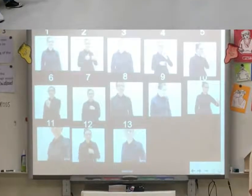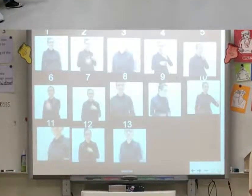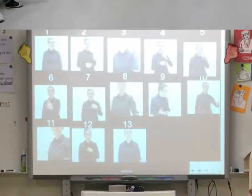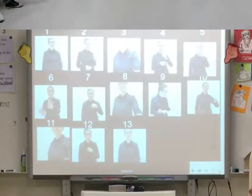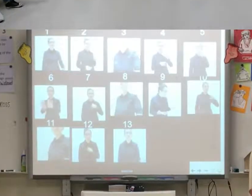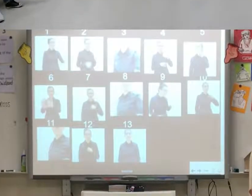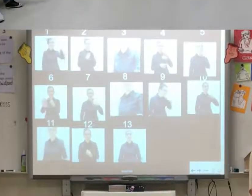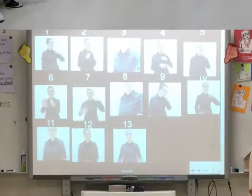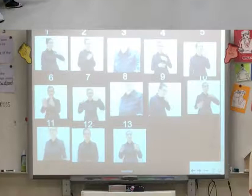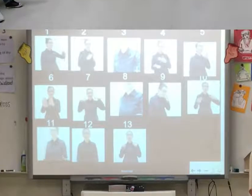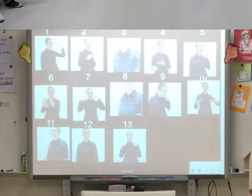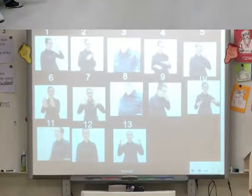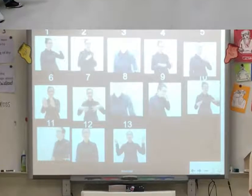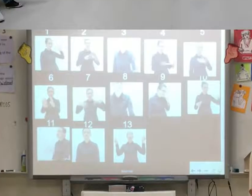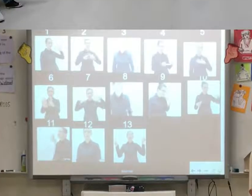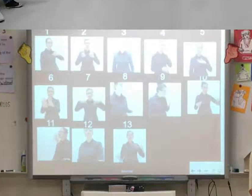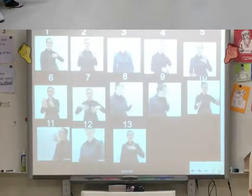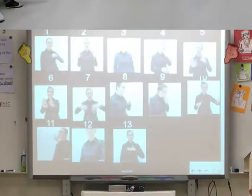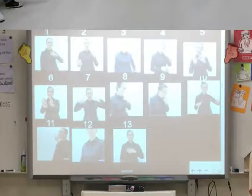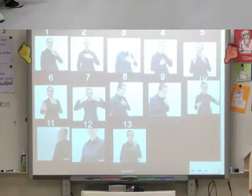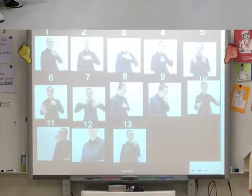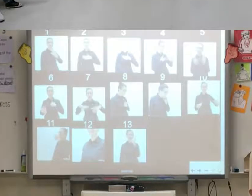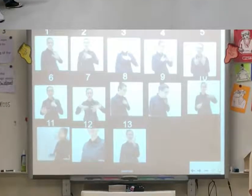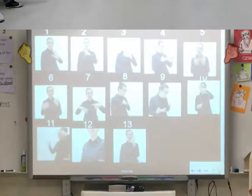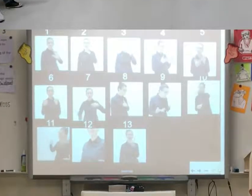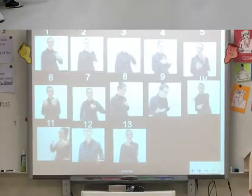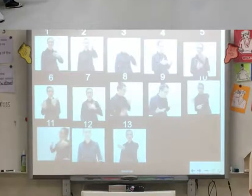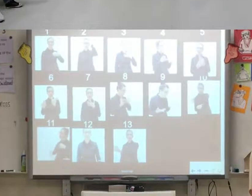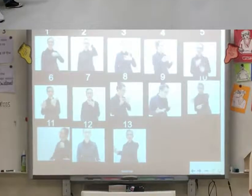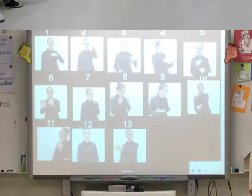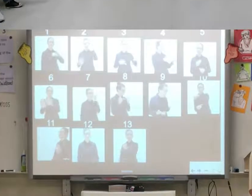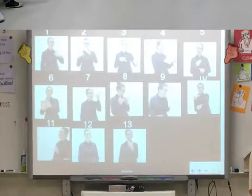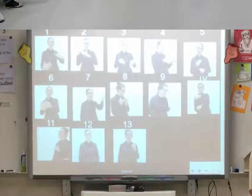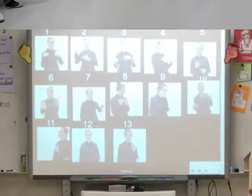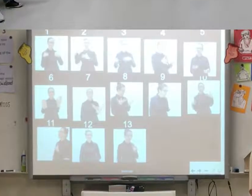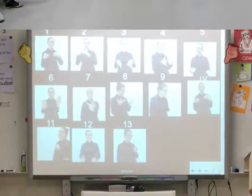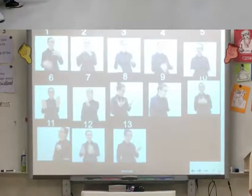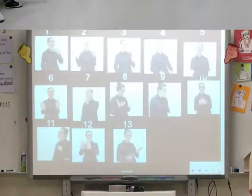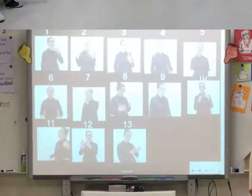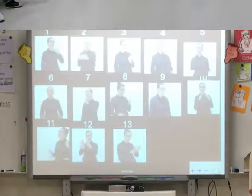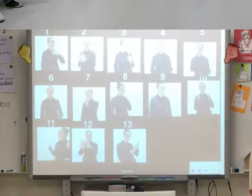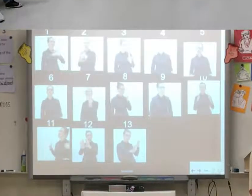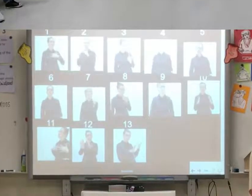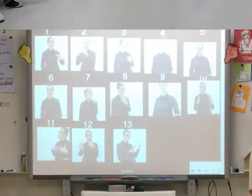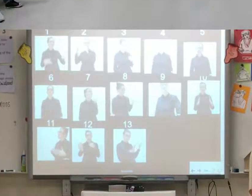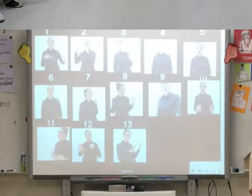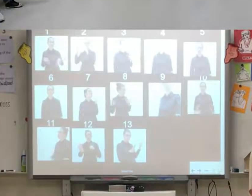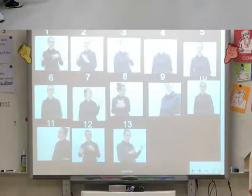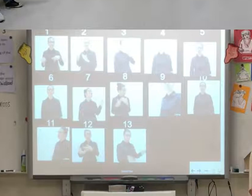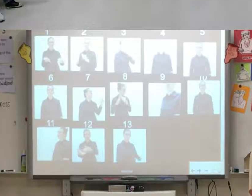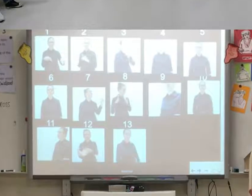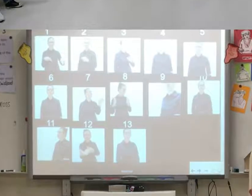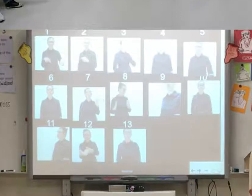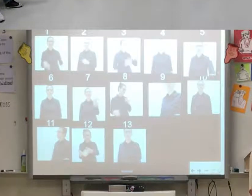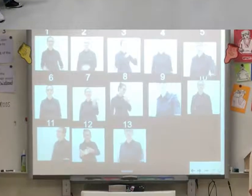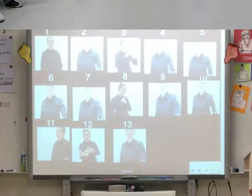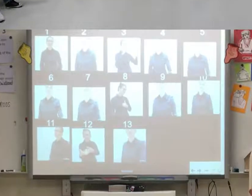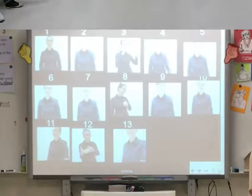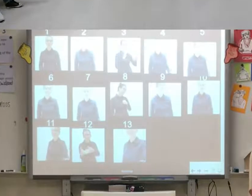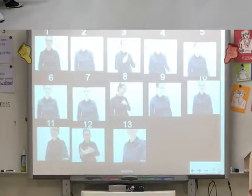house, live, Okay, that's small, not. but my family moved Yeah. to the new house. Built- Yeah, that's how it- Built-